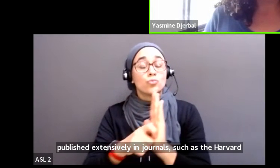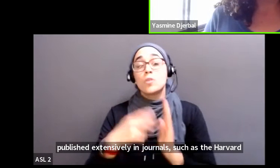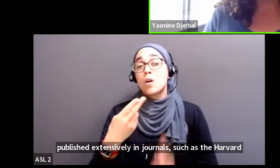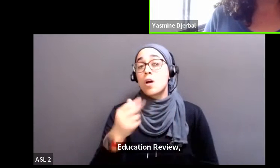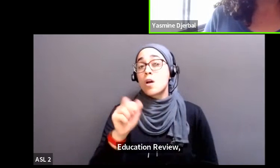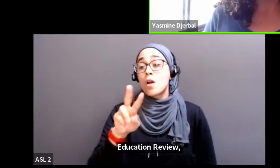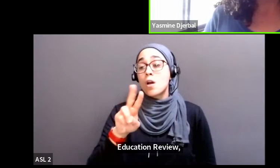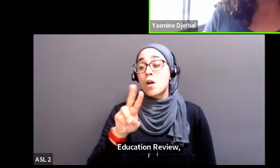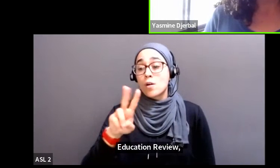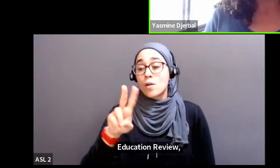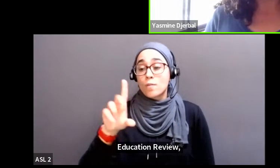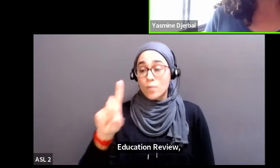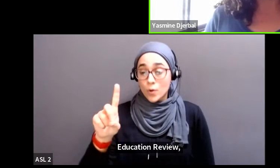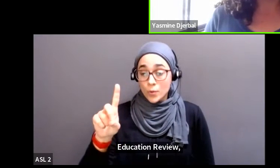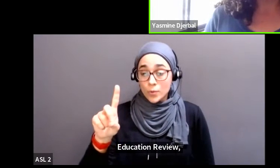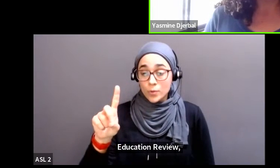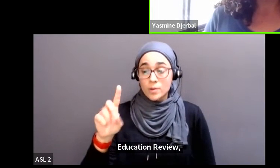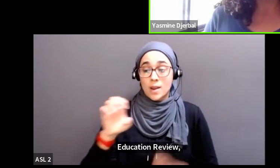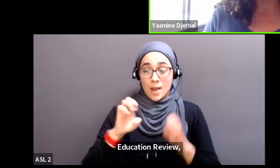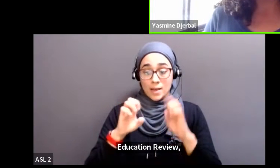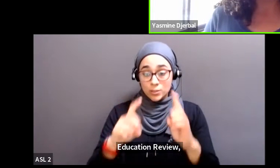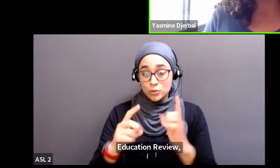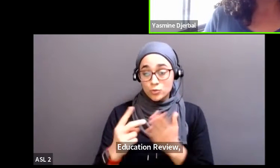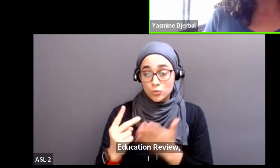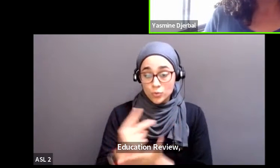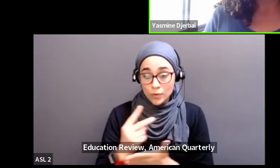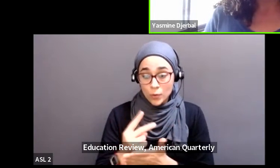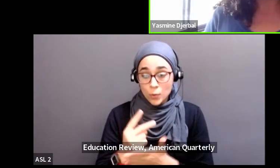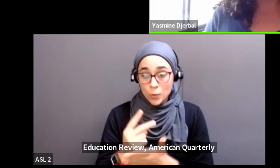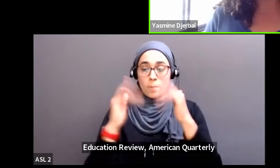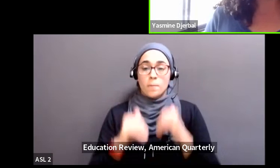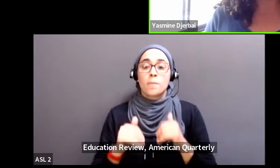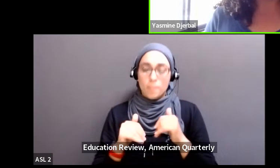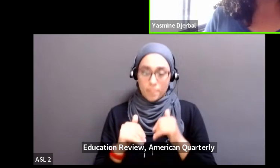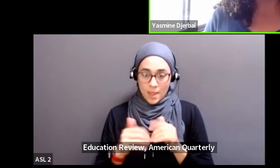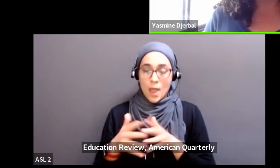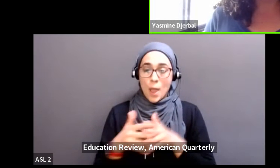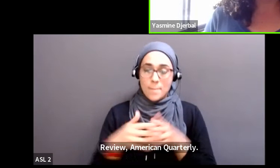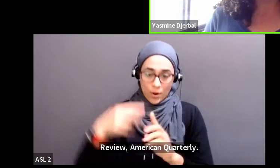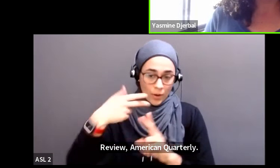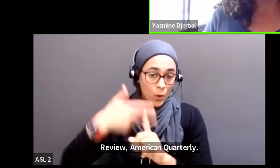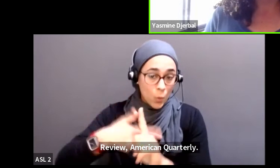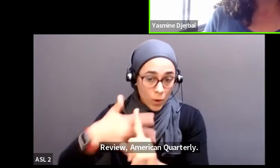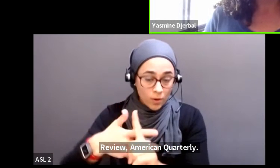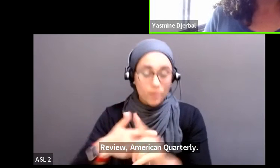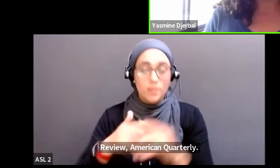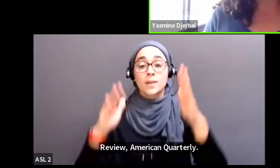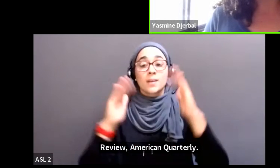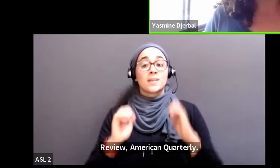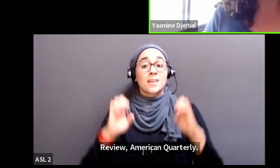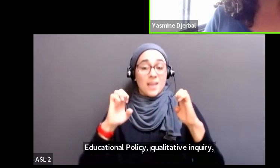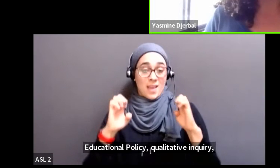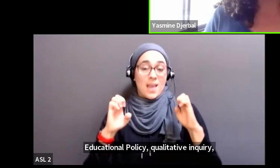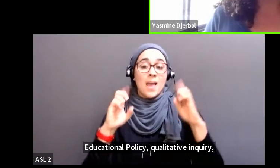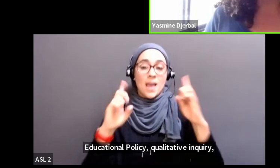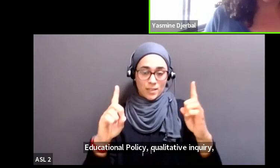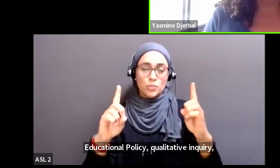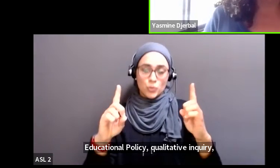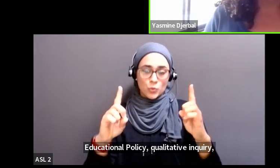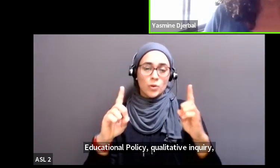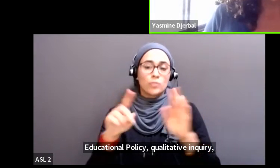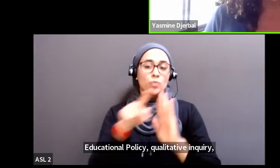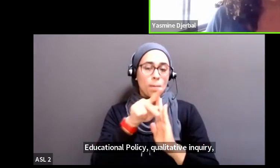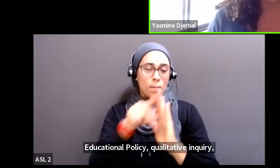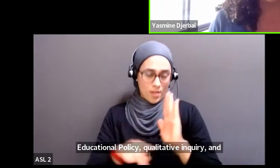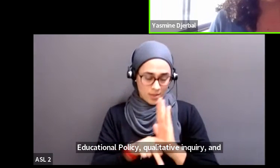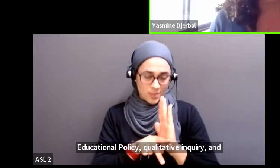American Quarterly, Educational Policy, Qualitative Inquiry, and International